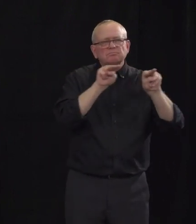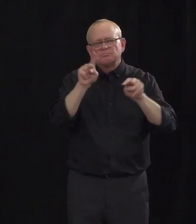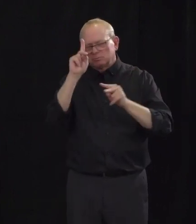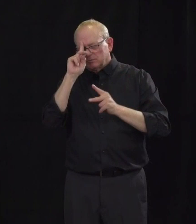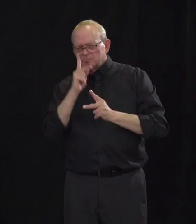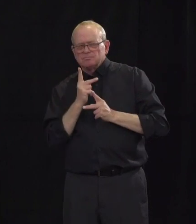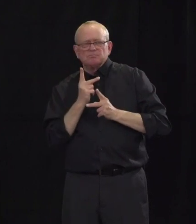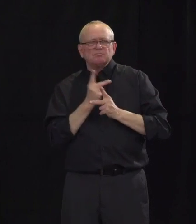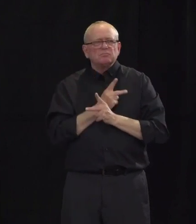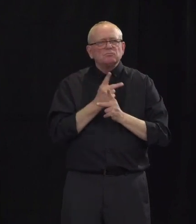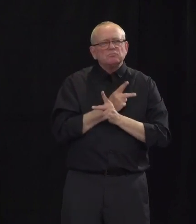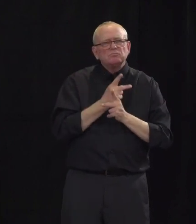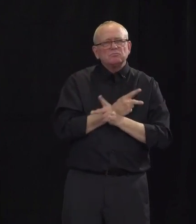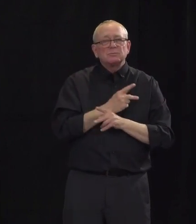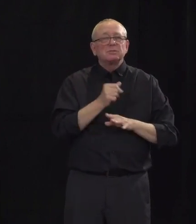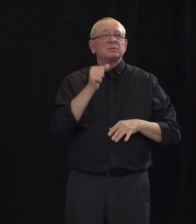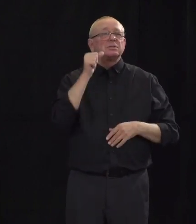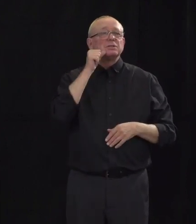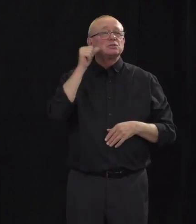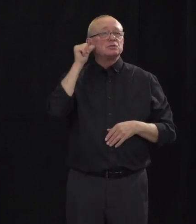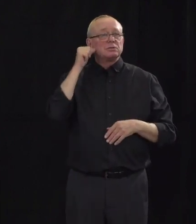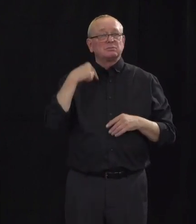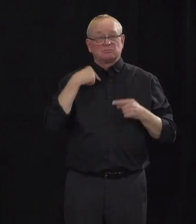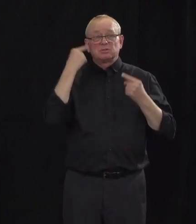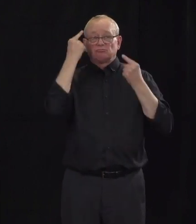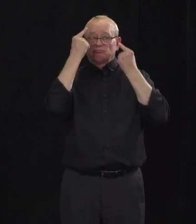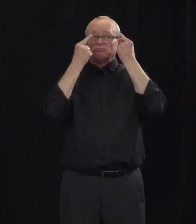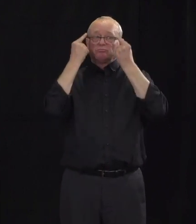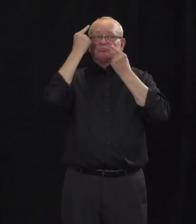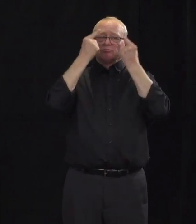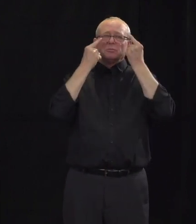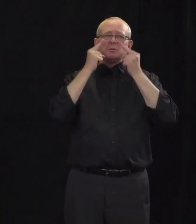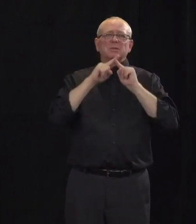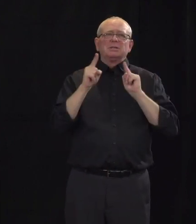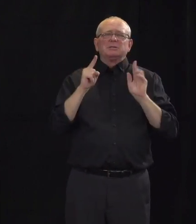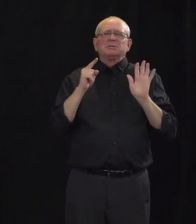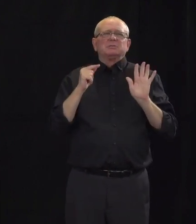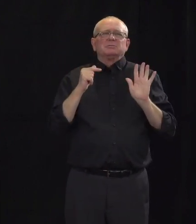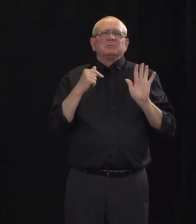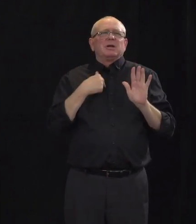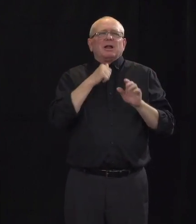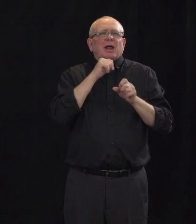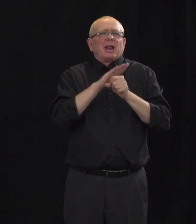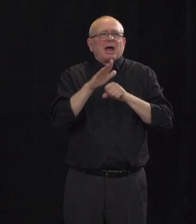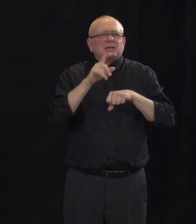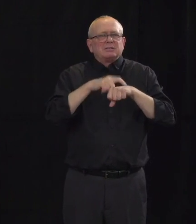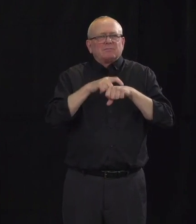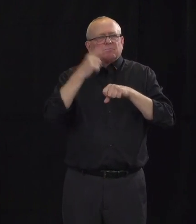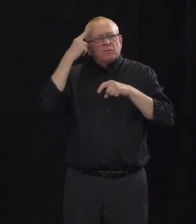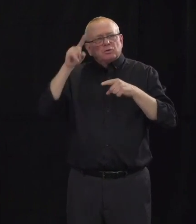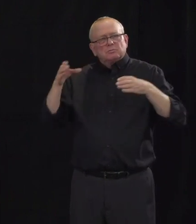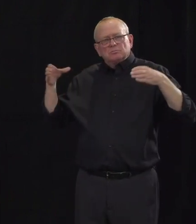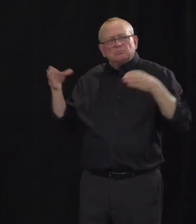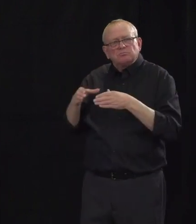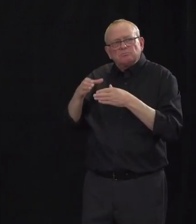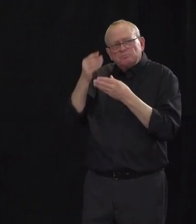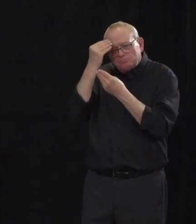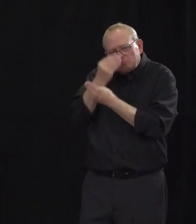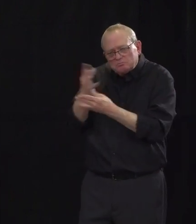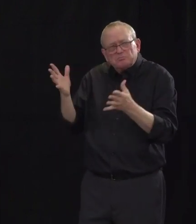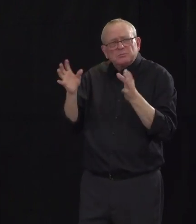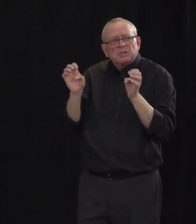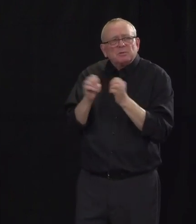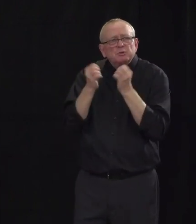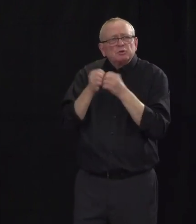it forward for full deliberation at the Emergency Management Cabinet Committee. So really, I would say it's a change not just from one day to the next, but it